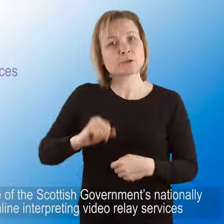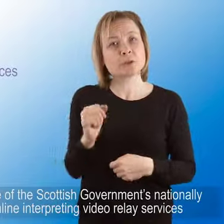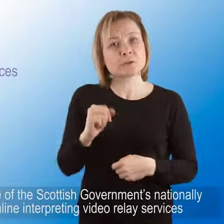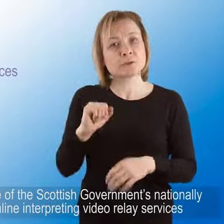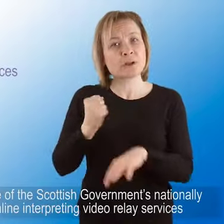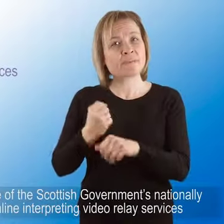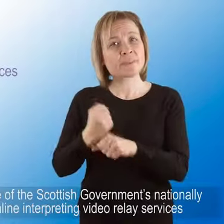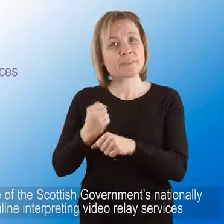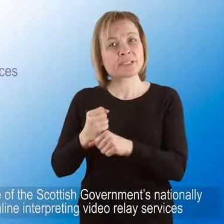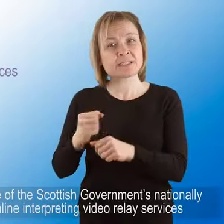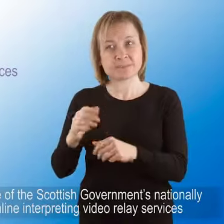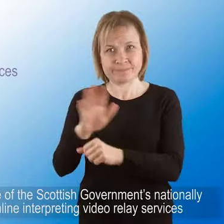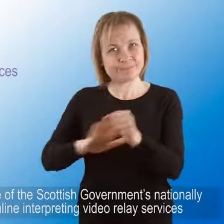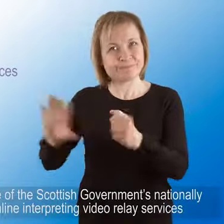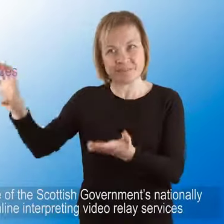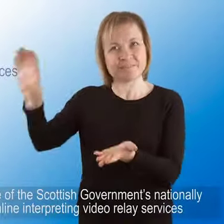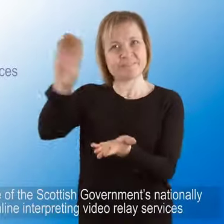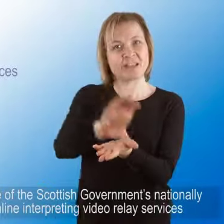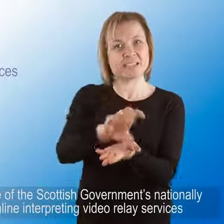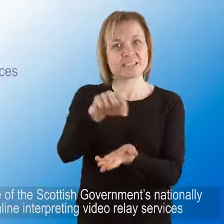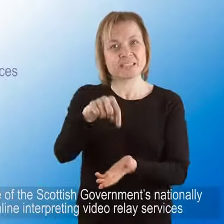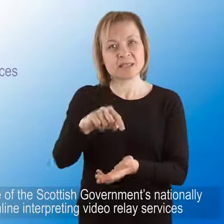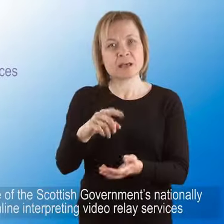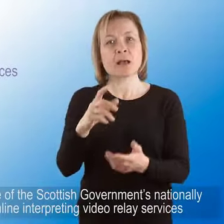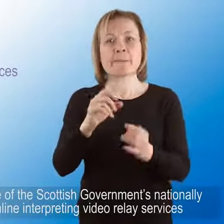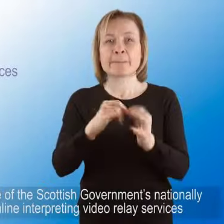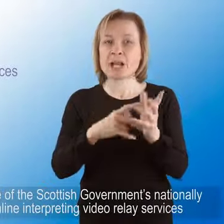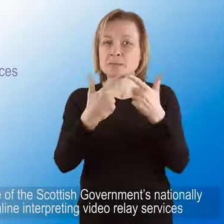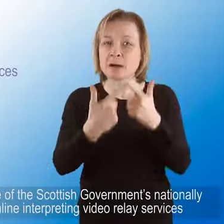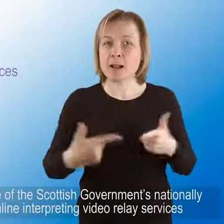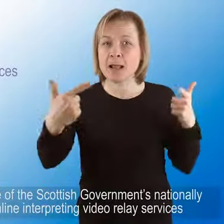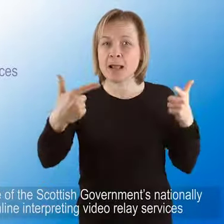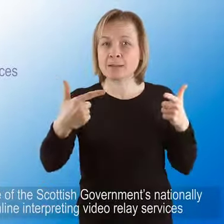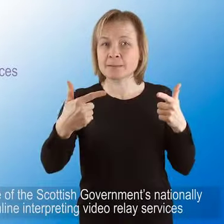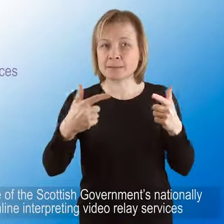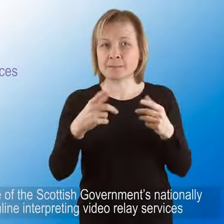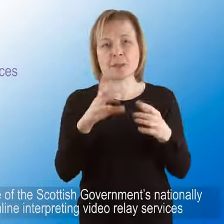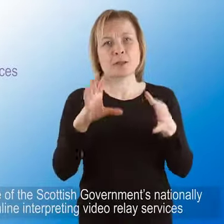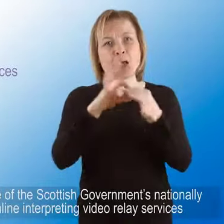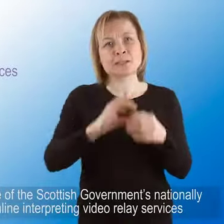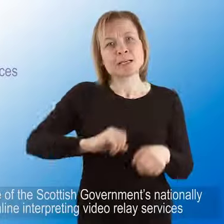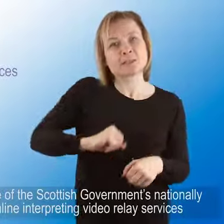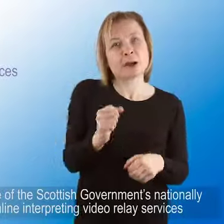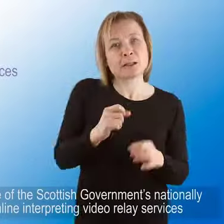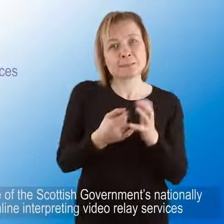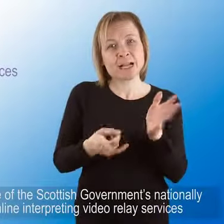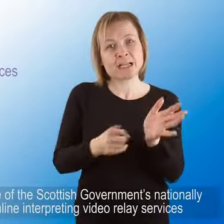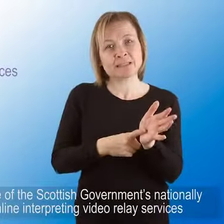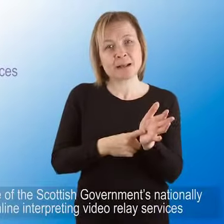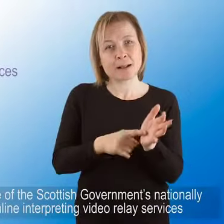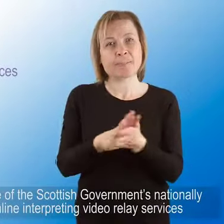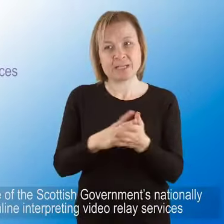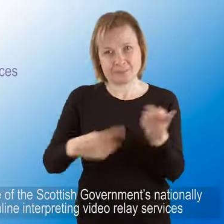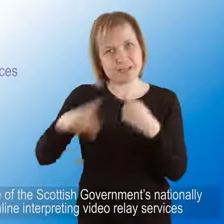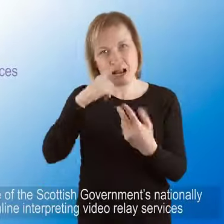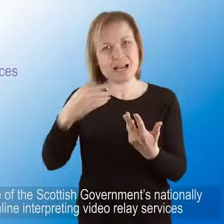Promote the use of the Scottish Government's nationally funded BSL online interpreting video relay services.